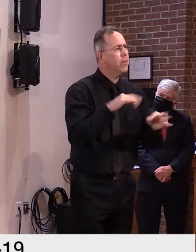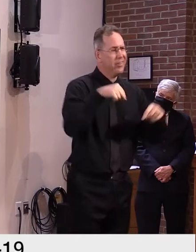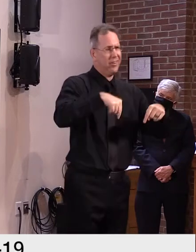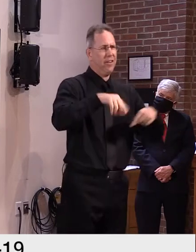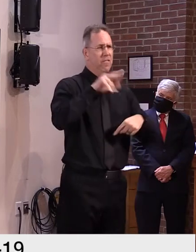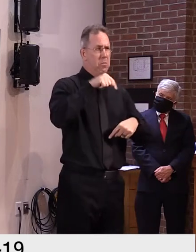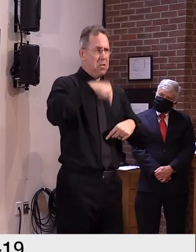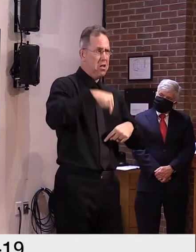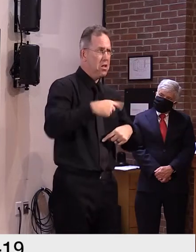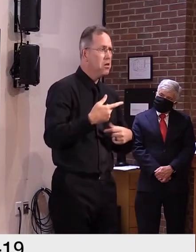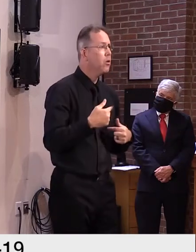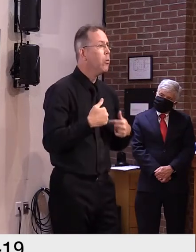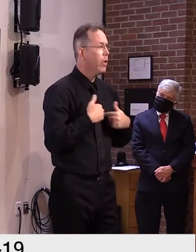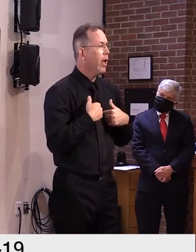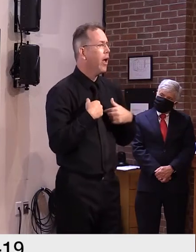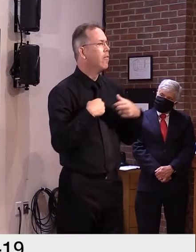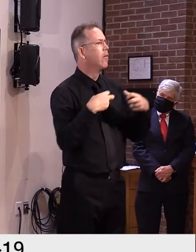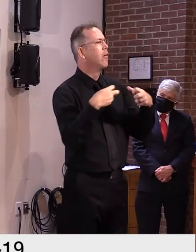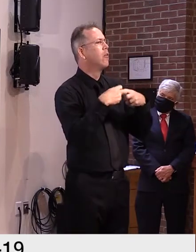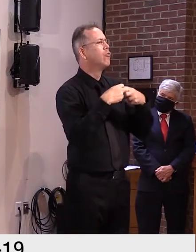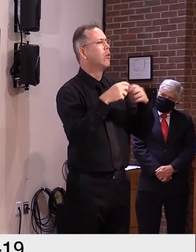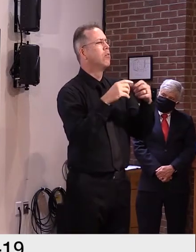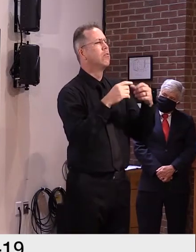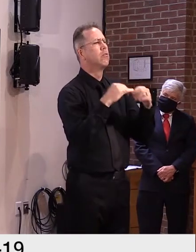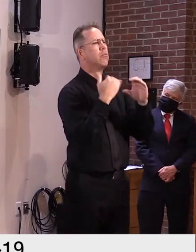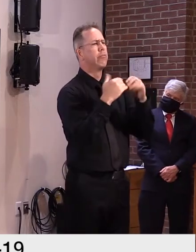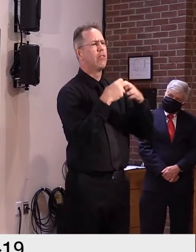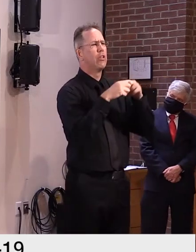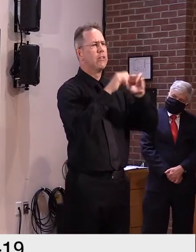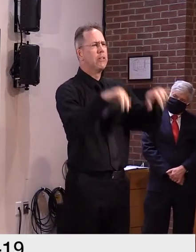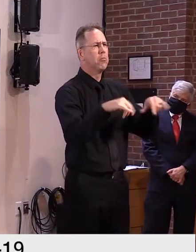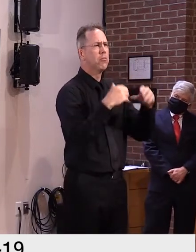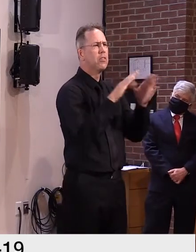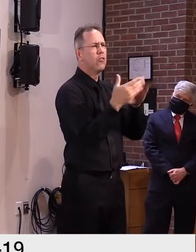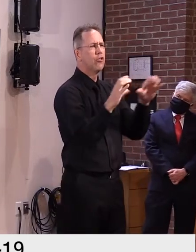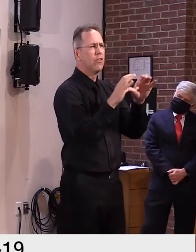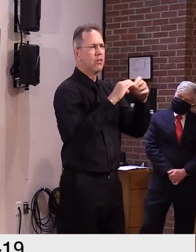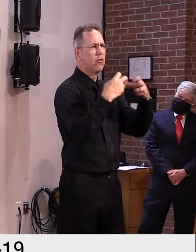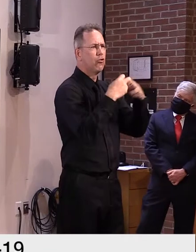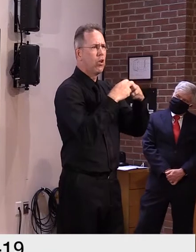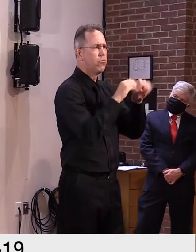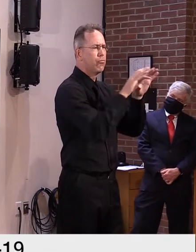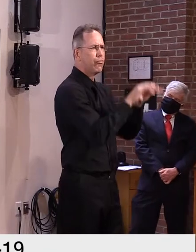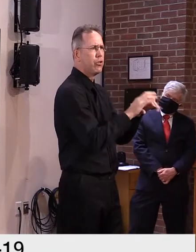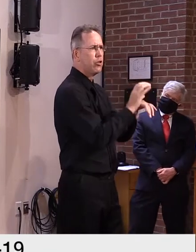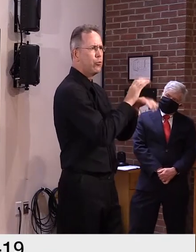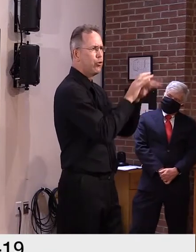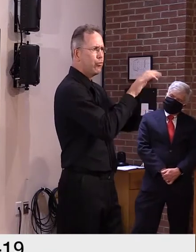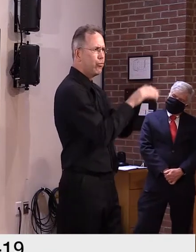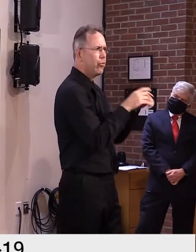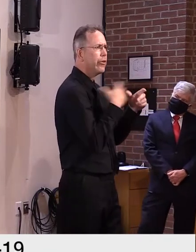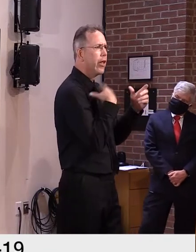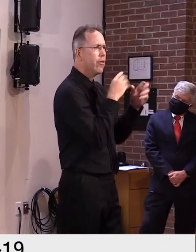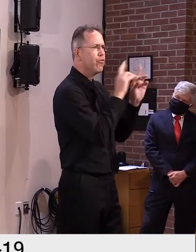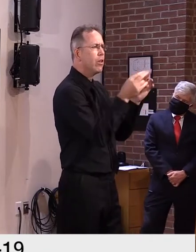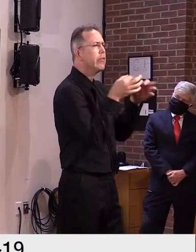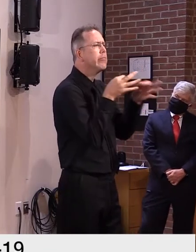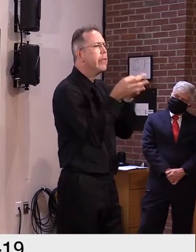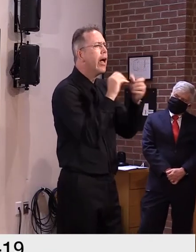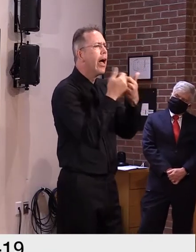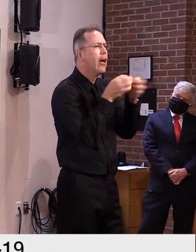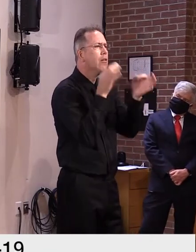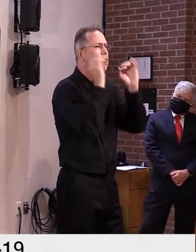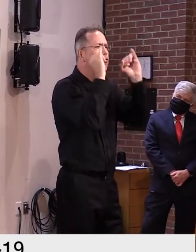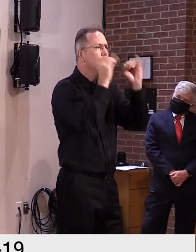electronic death reporting system that has almost a tutorial associated with it, and allows